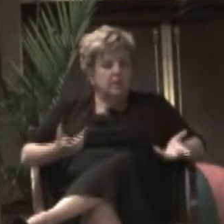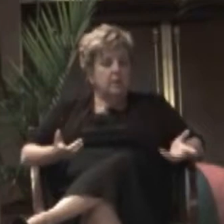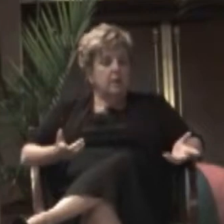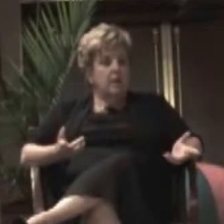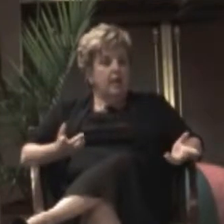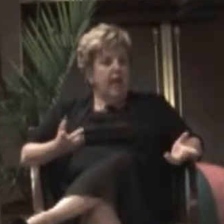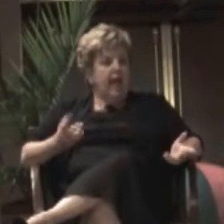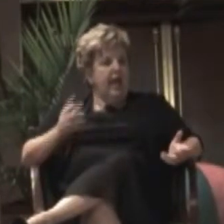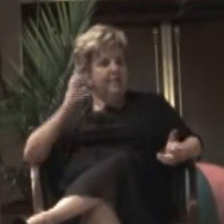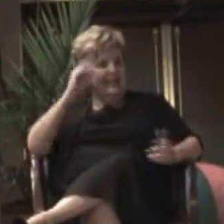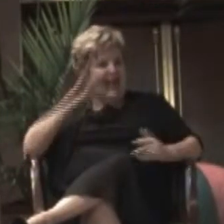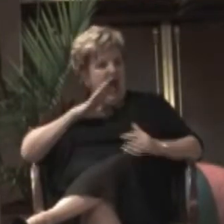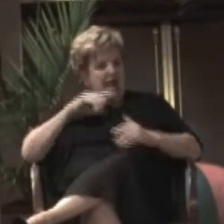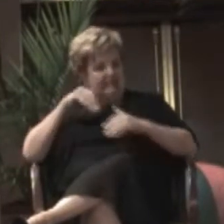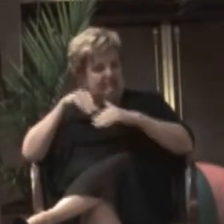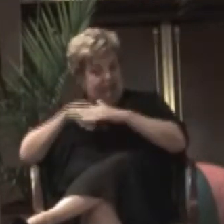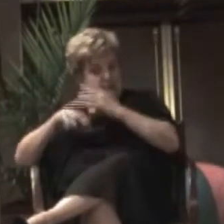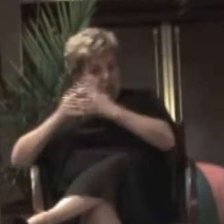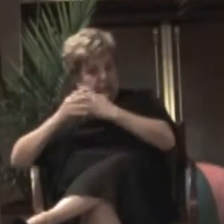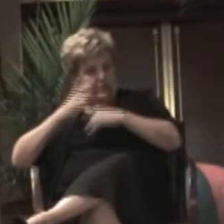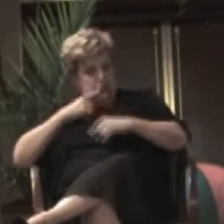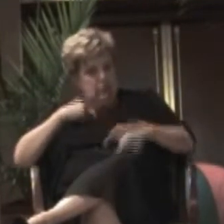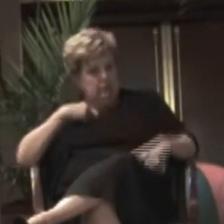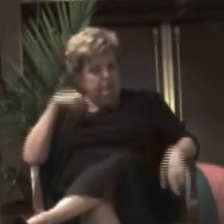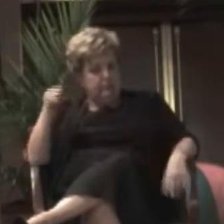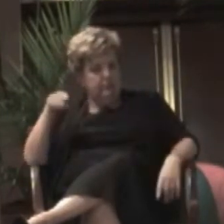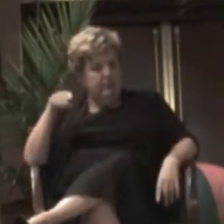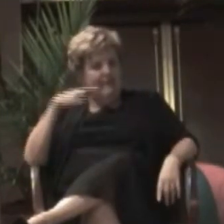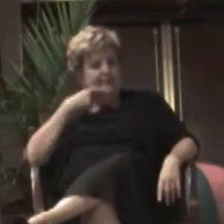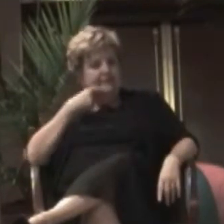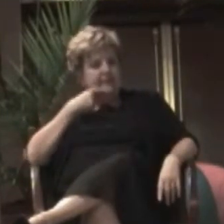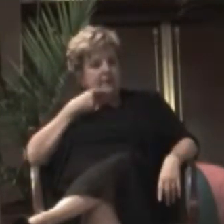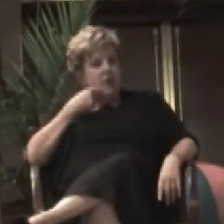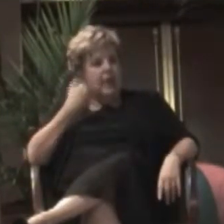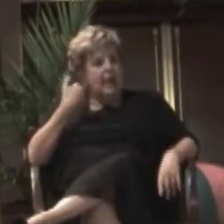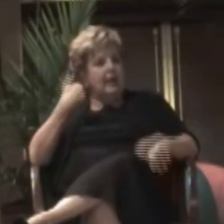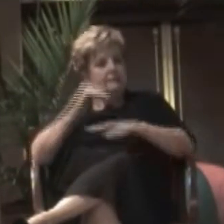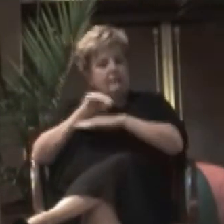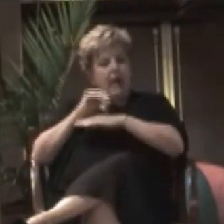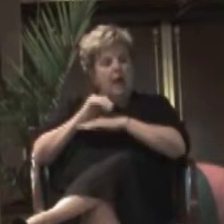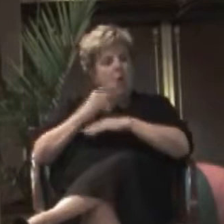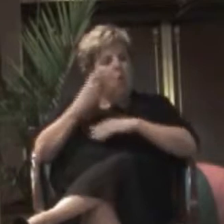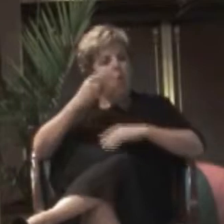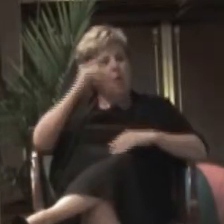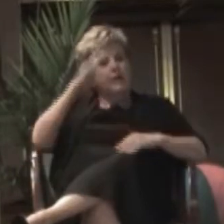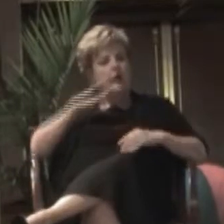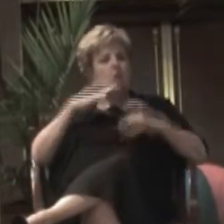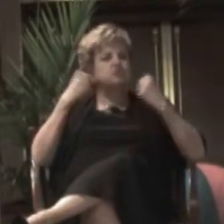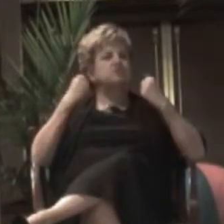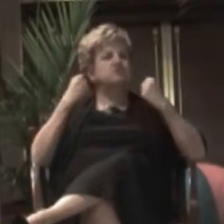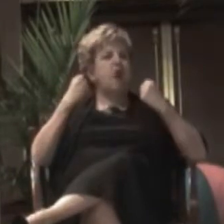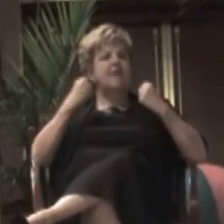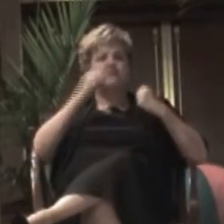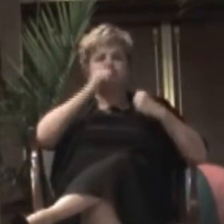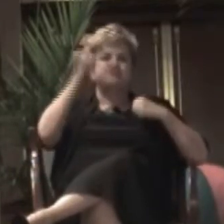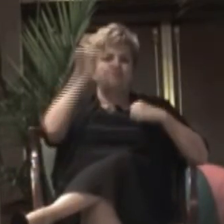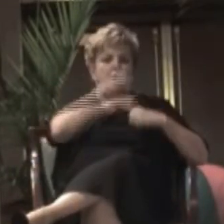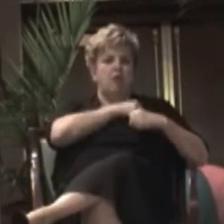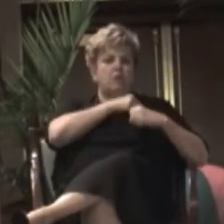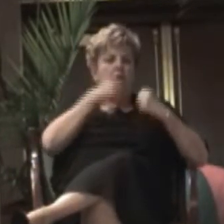me, the inmates told me, that the night before some guy had been driving a car blind drunk down the main street of the city and had